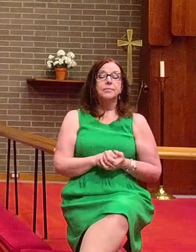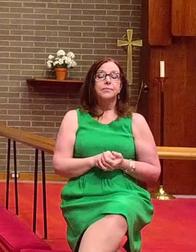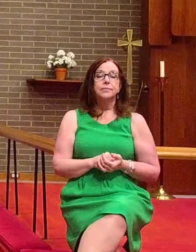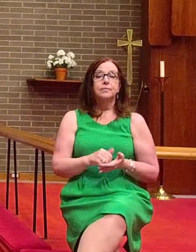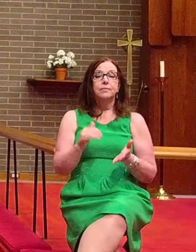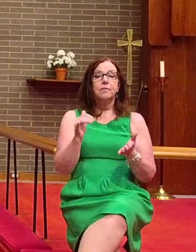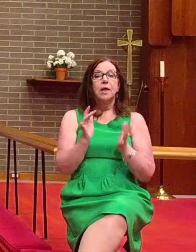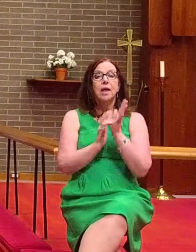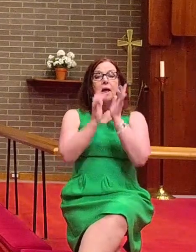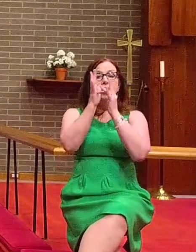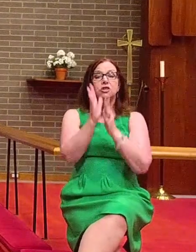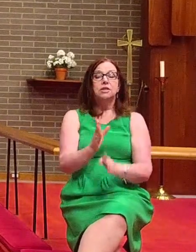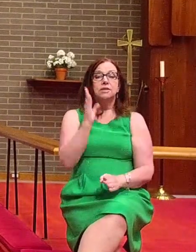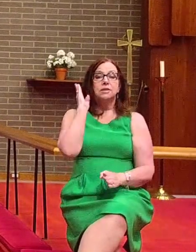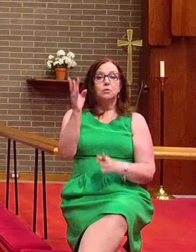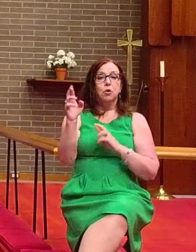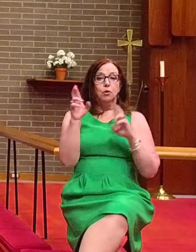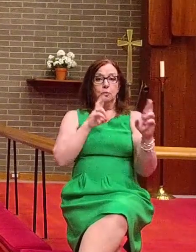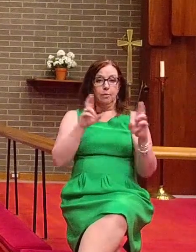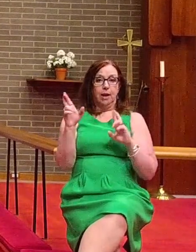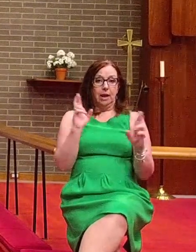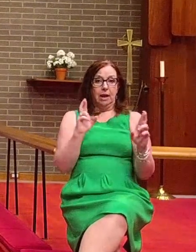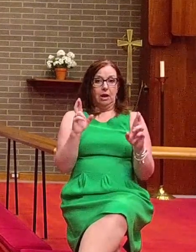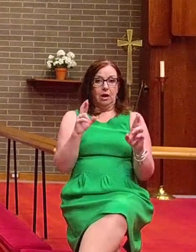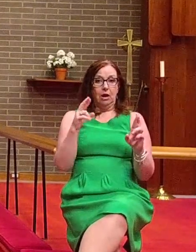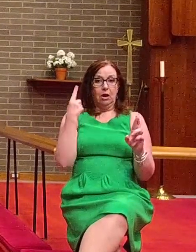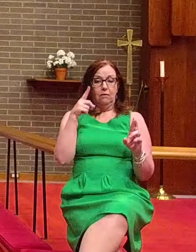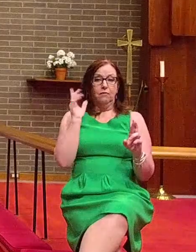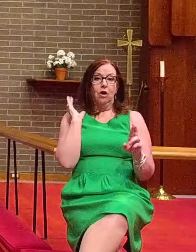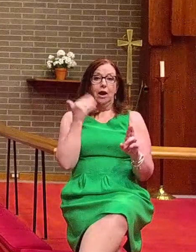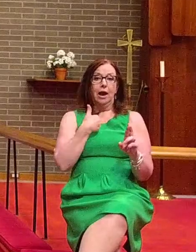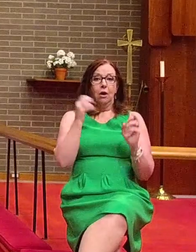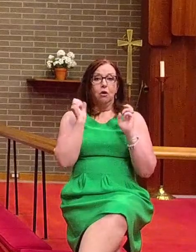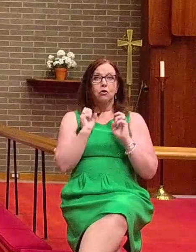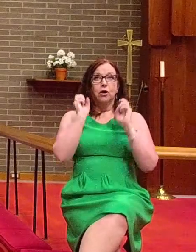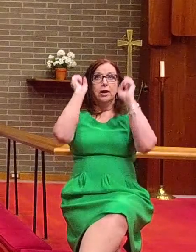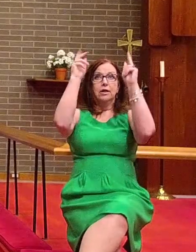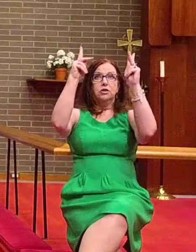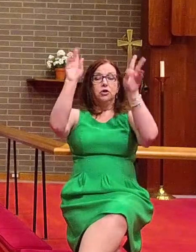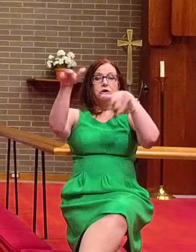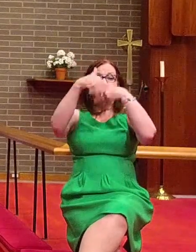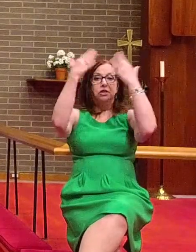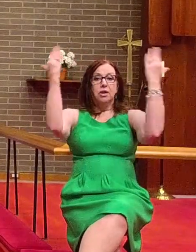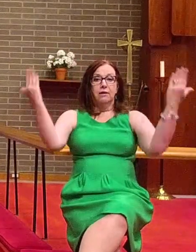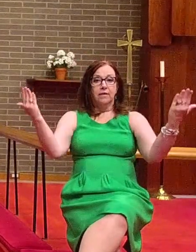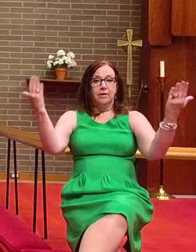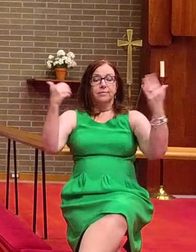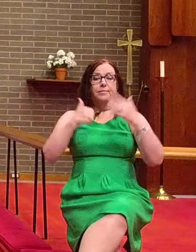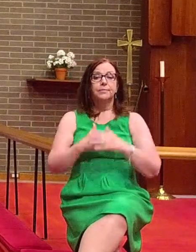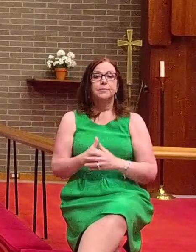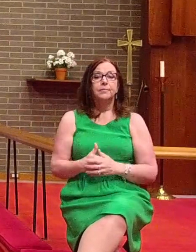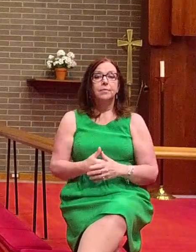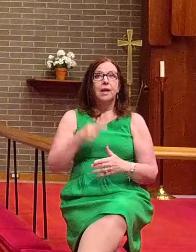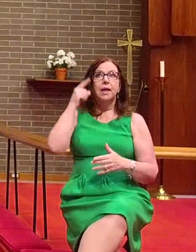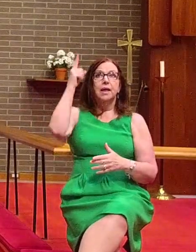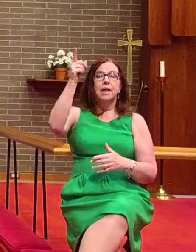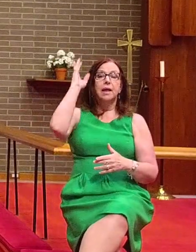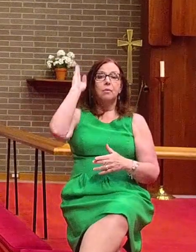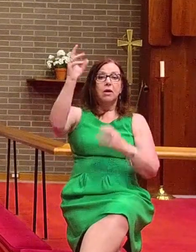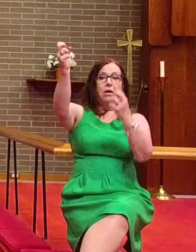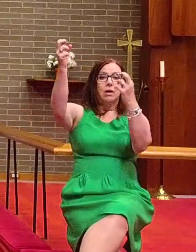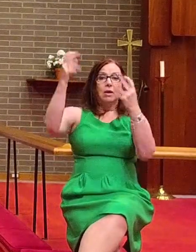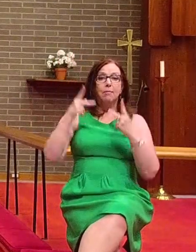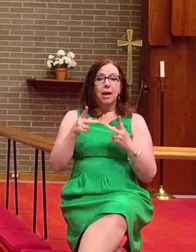that Jesus will prepare for our return to heaven, and he will come back